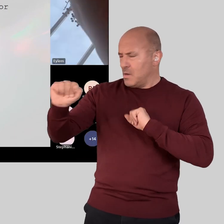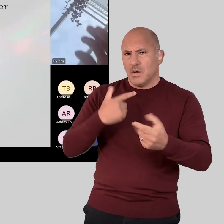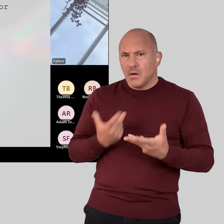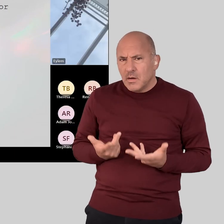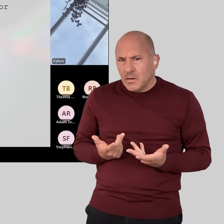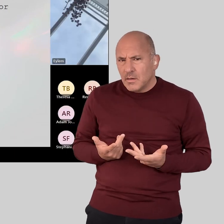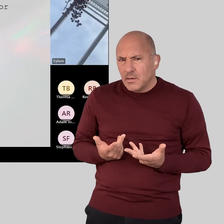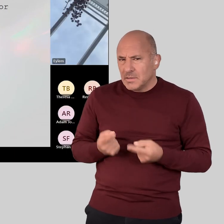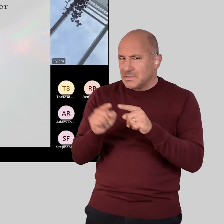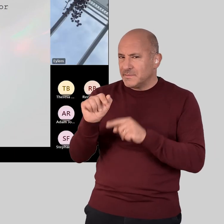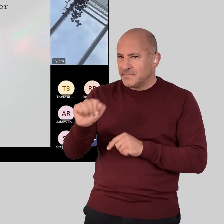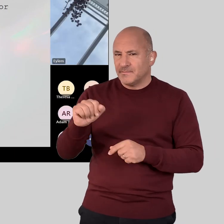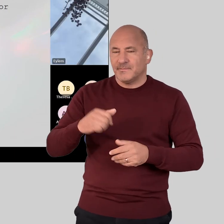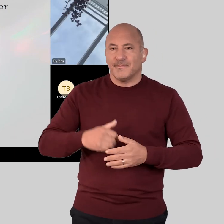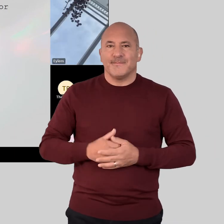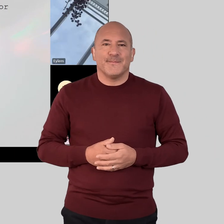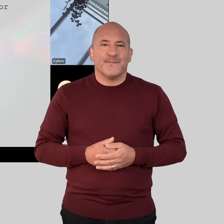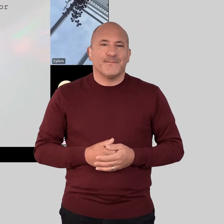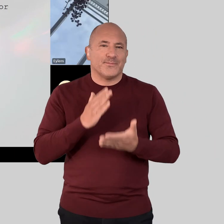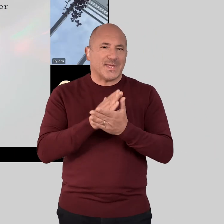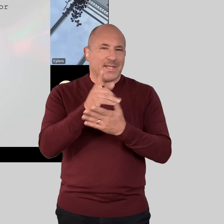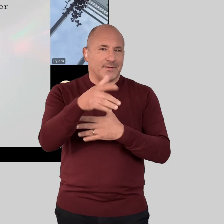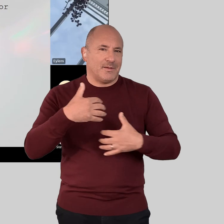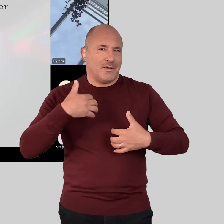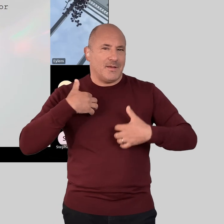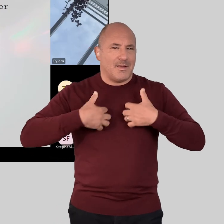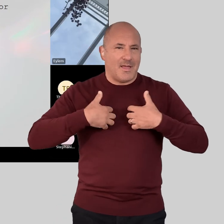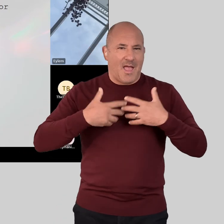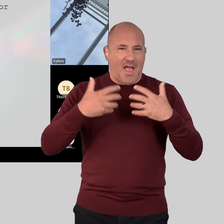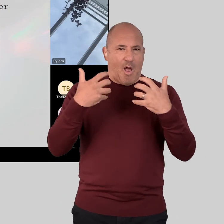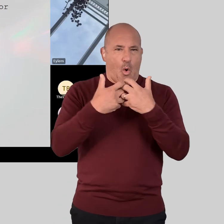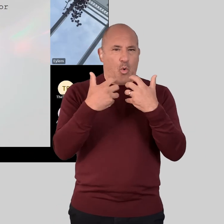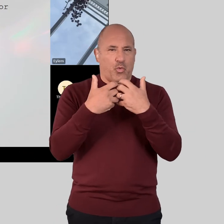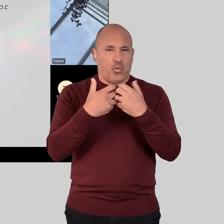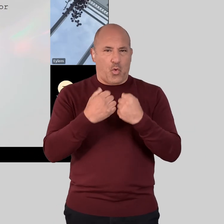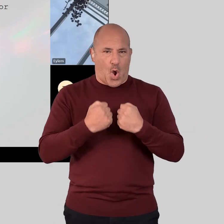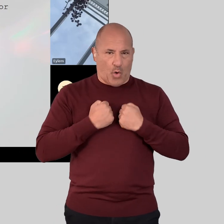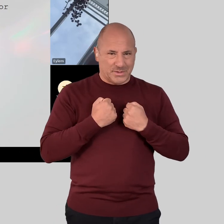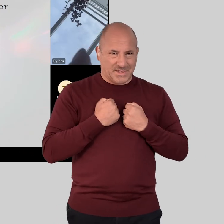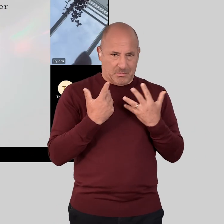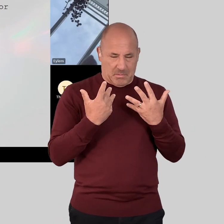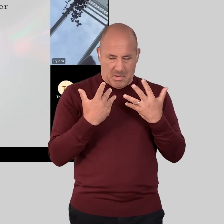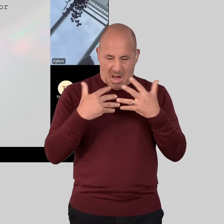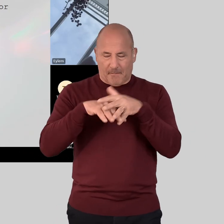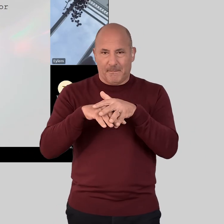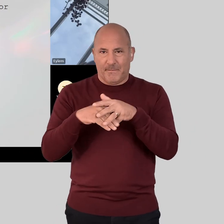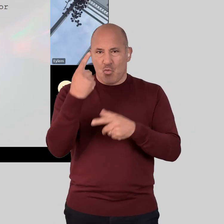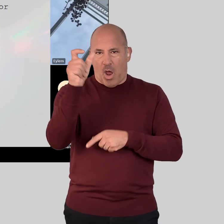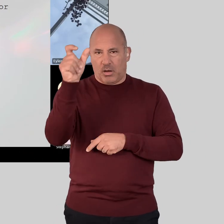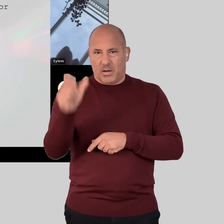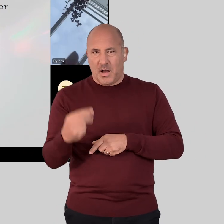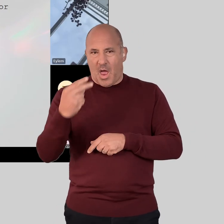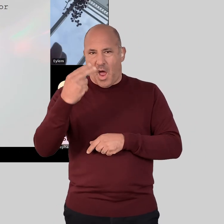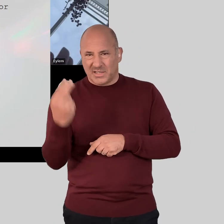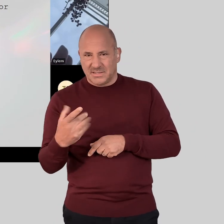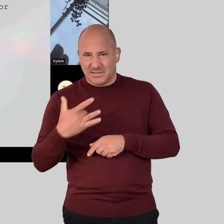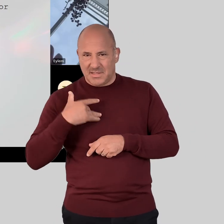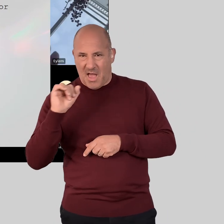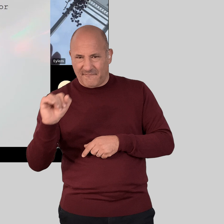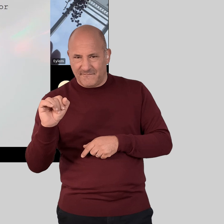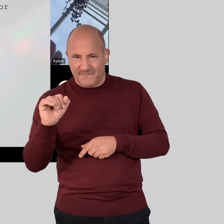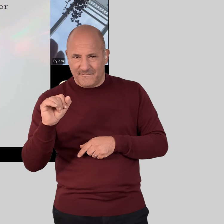then that's when ownership becomes a bit different. So it's interesting the